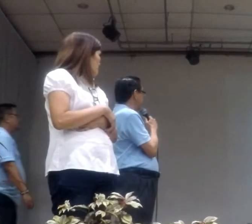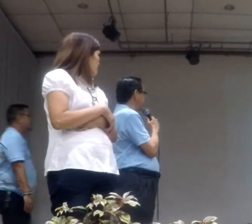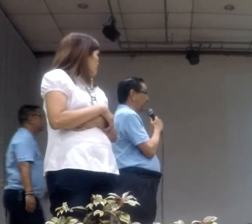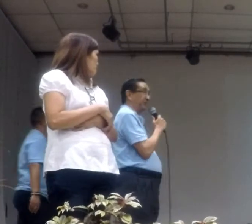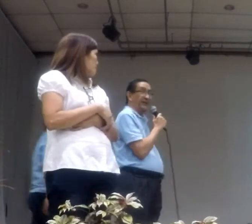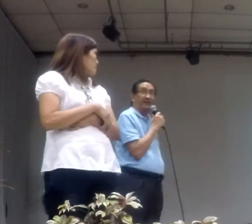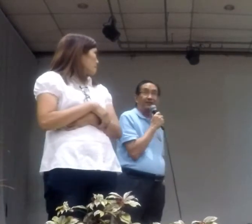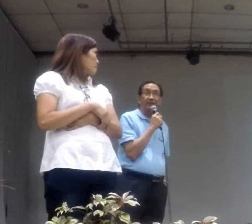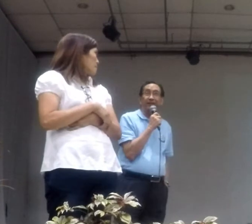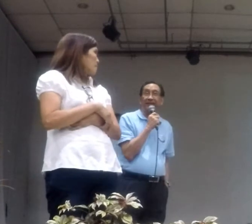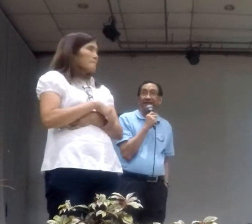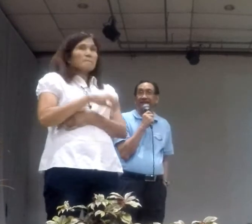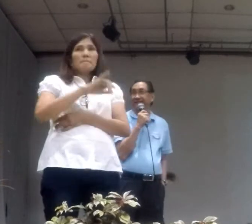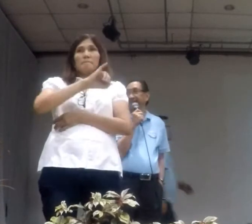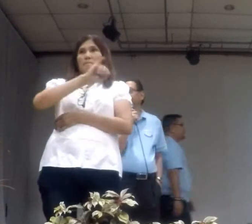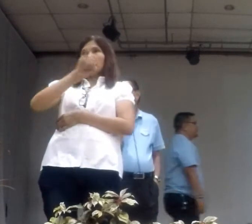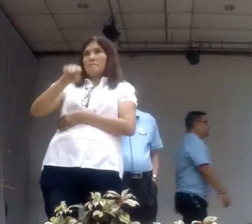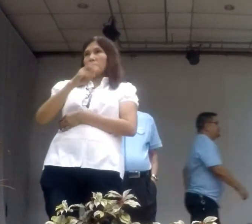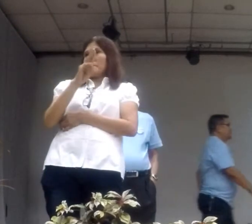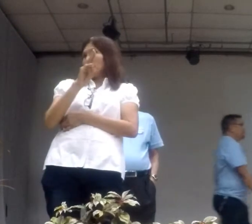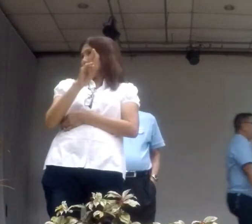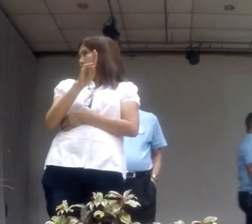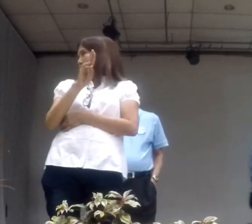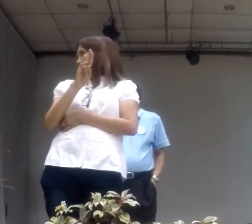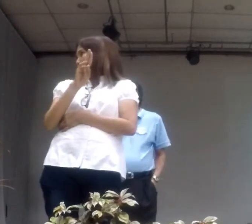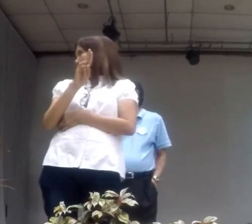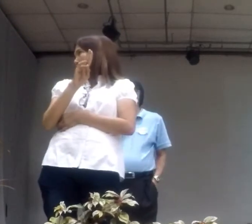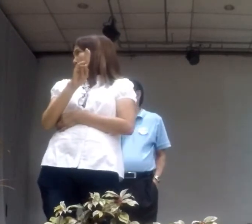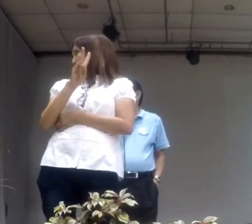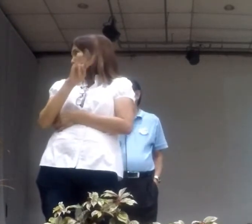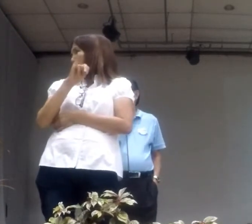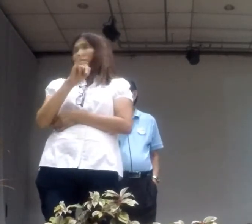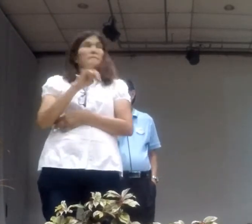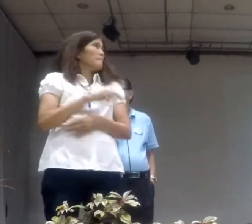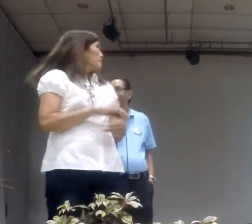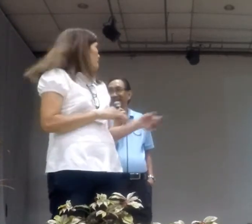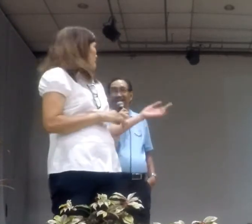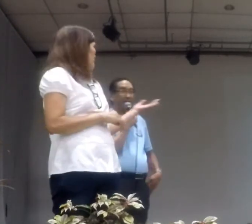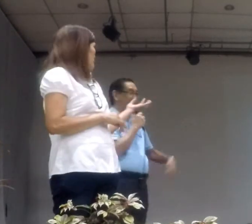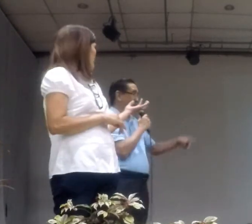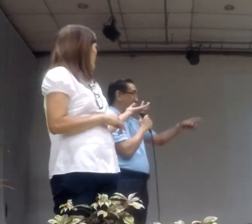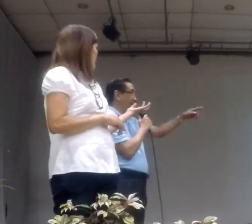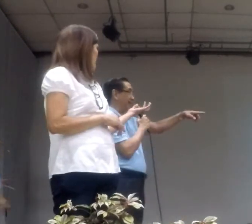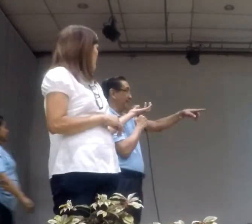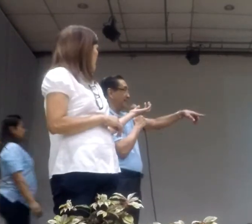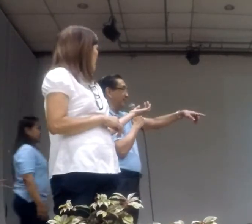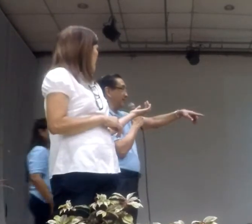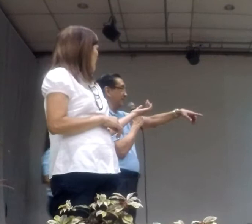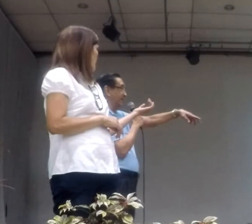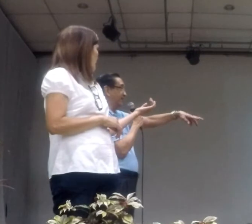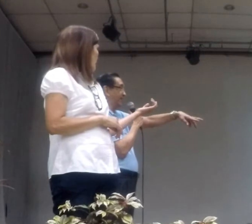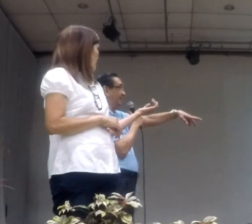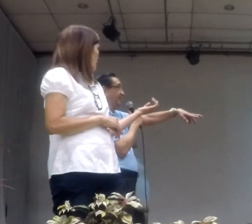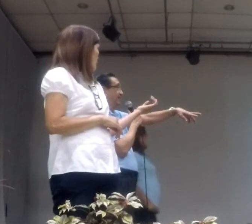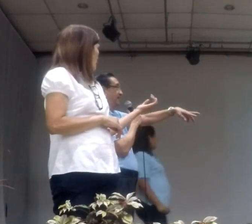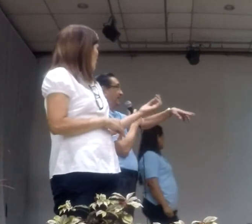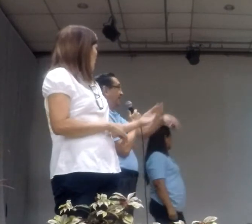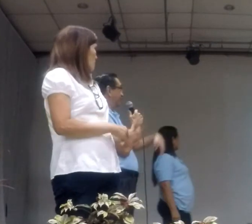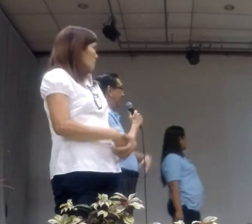Next is Juby, Jubilin. Juby, please come here. Pero kailan in sequence kayo,